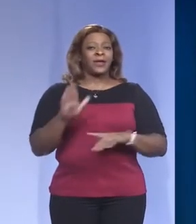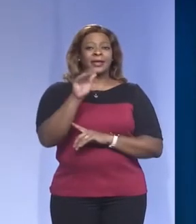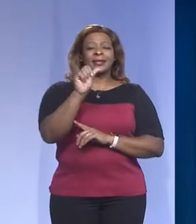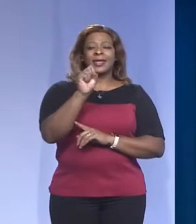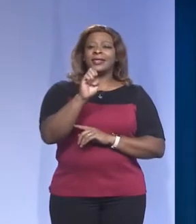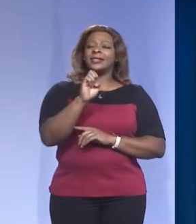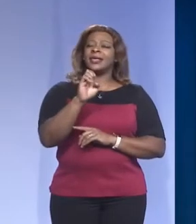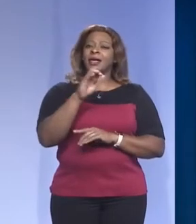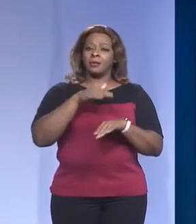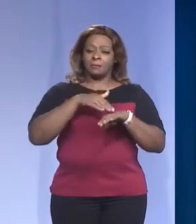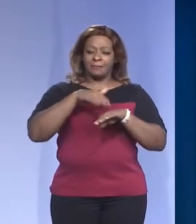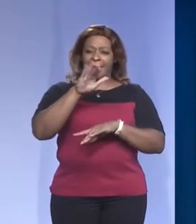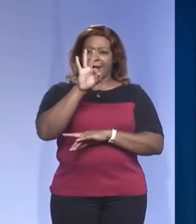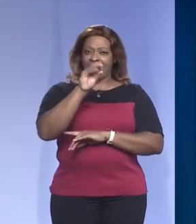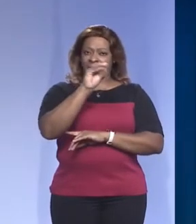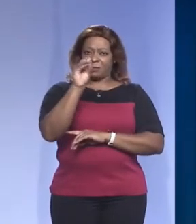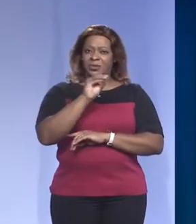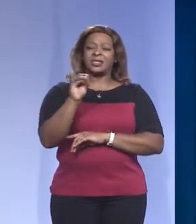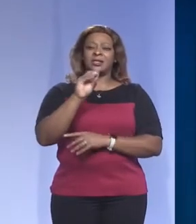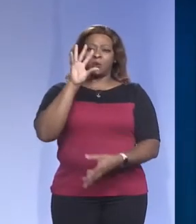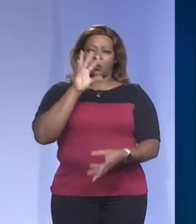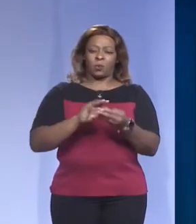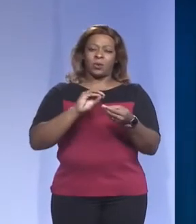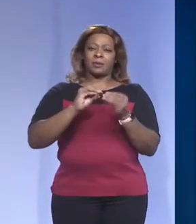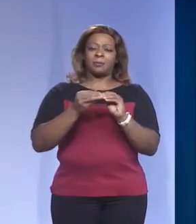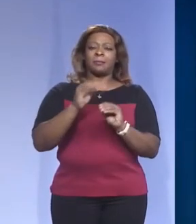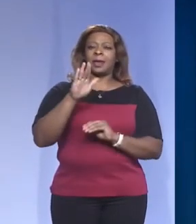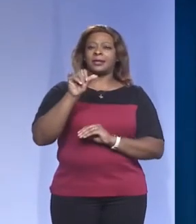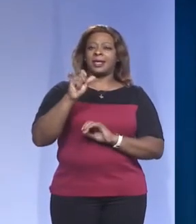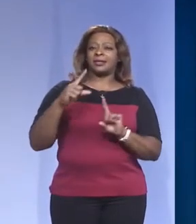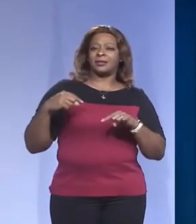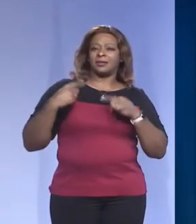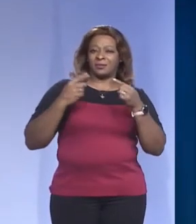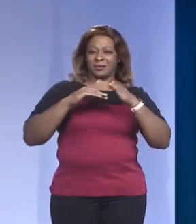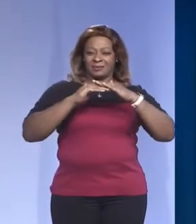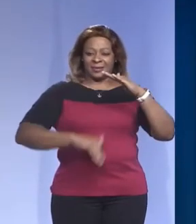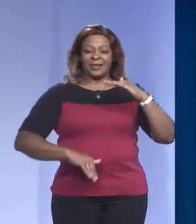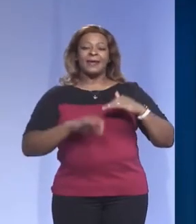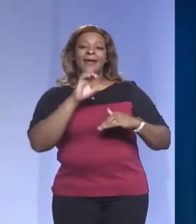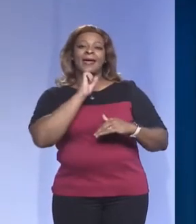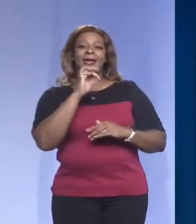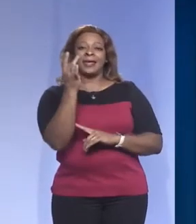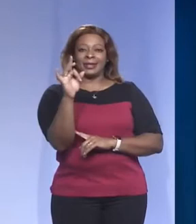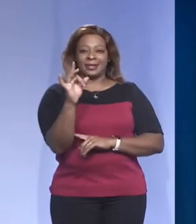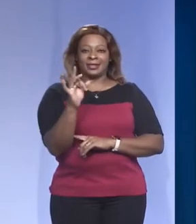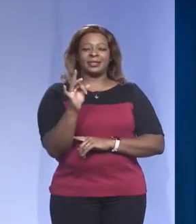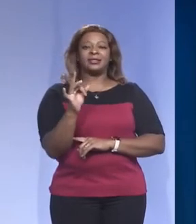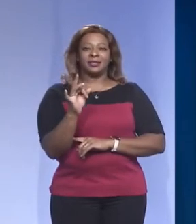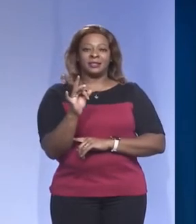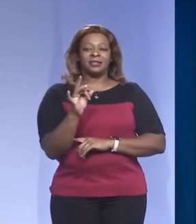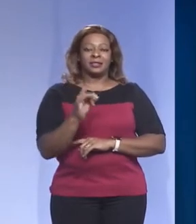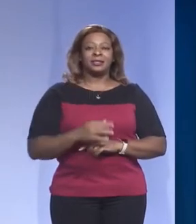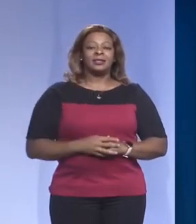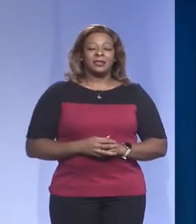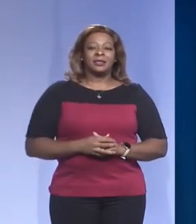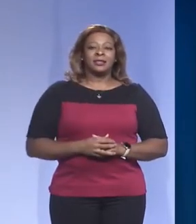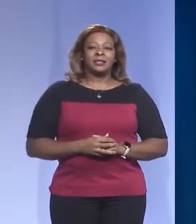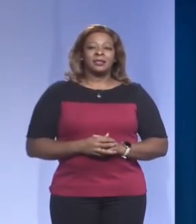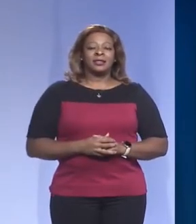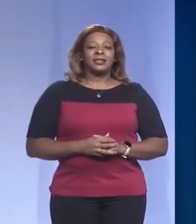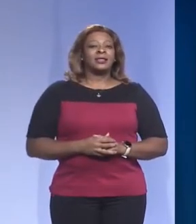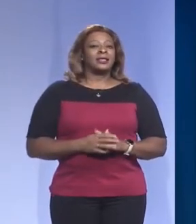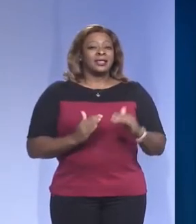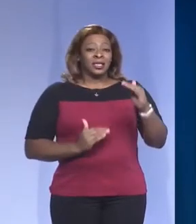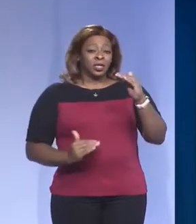over 9% of the total number of cases have been less than 18 years of age. And the